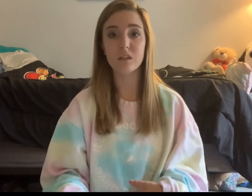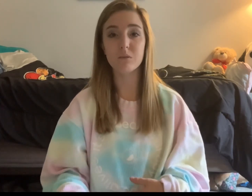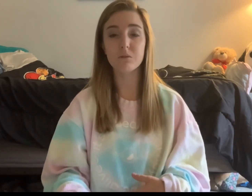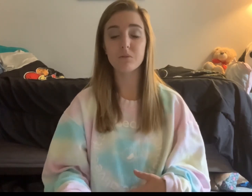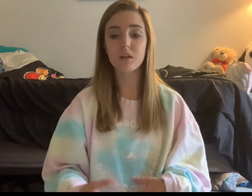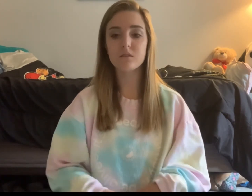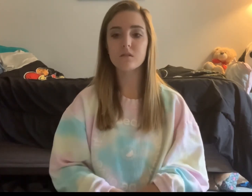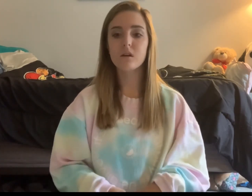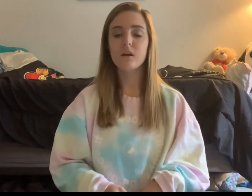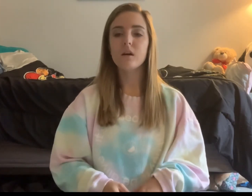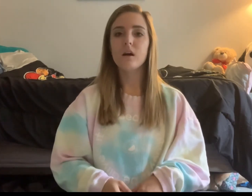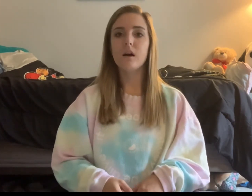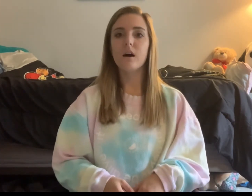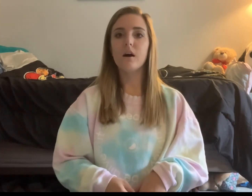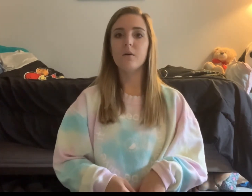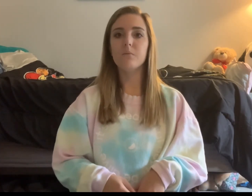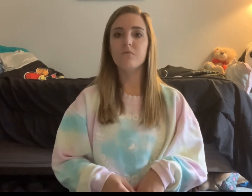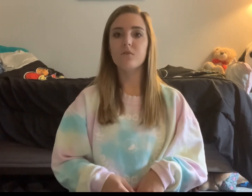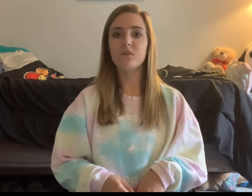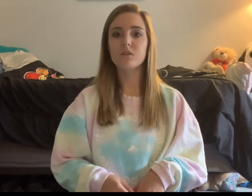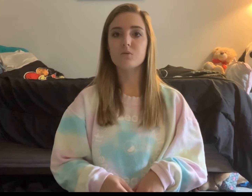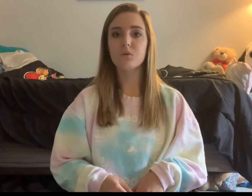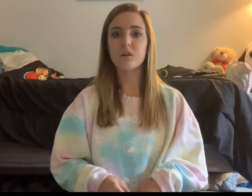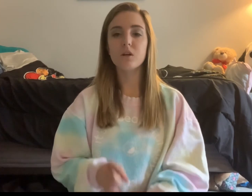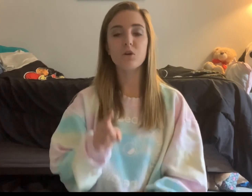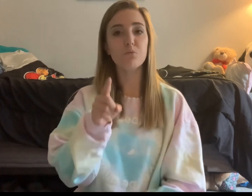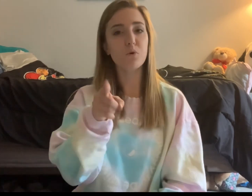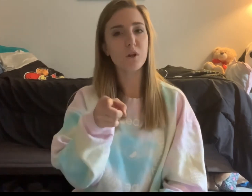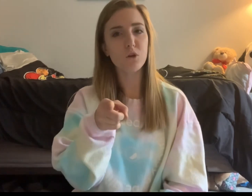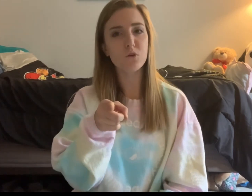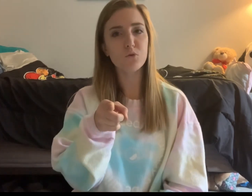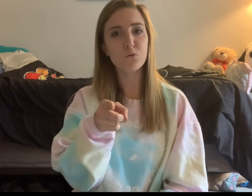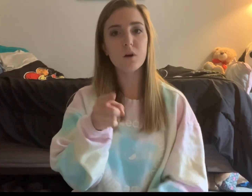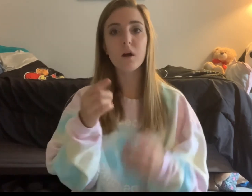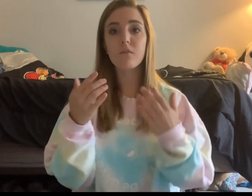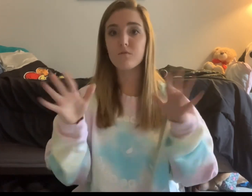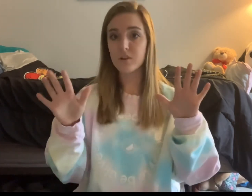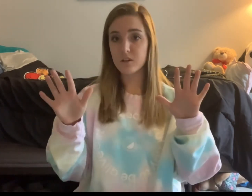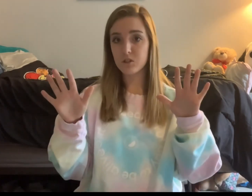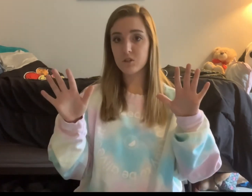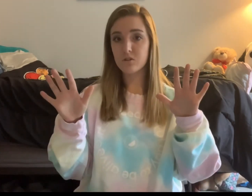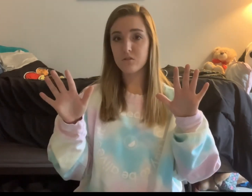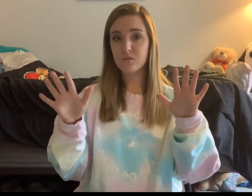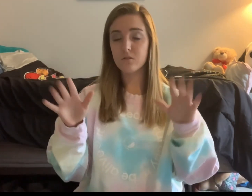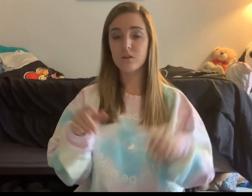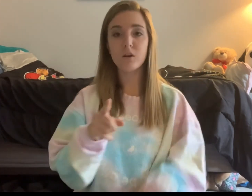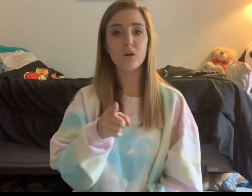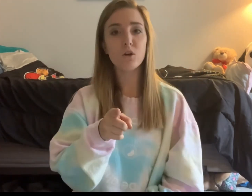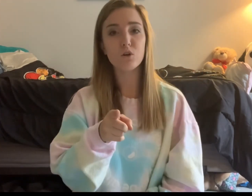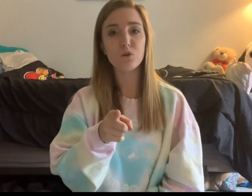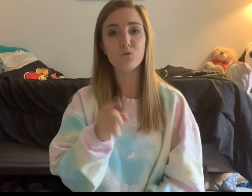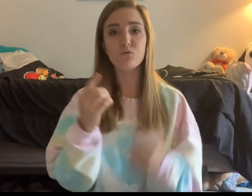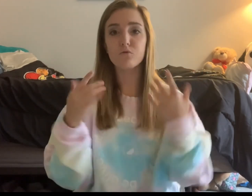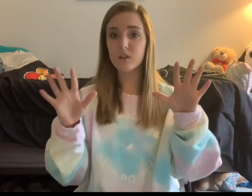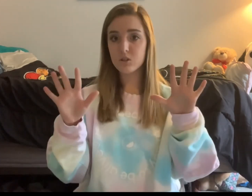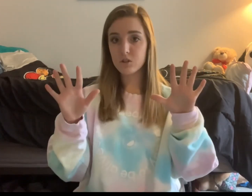some plates. For this one, you point you finished. You finished.